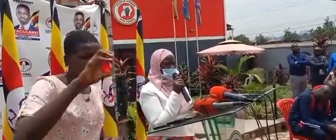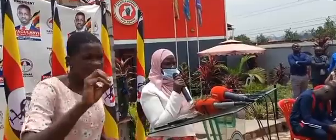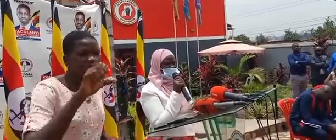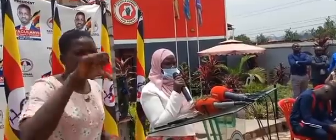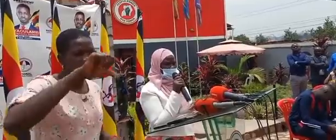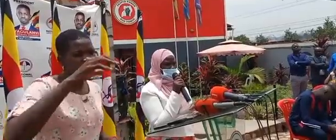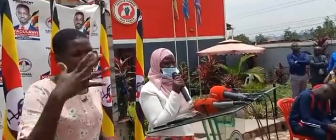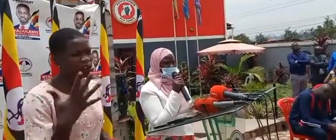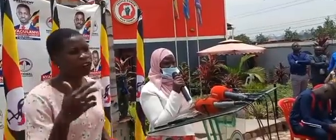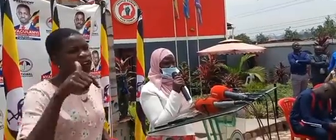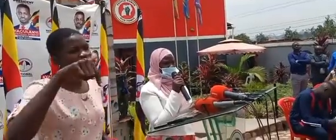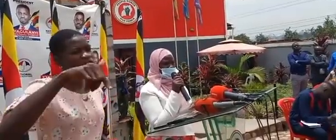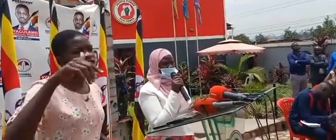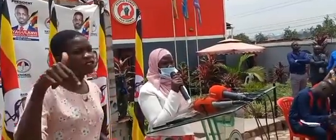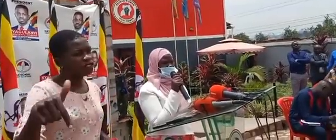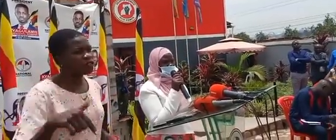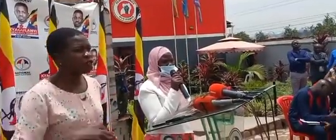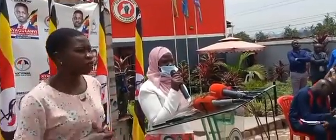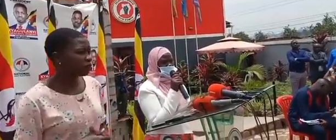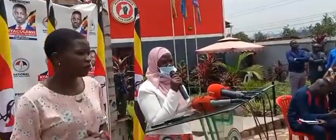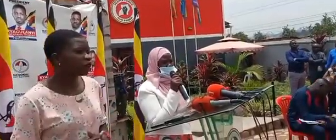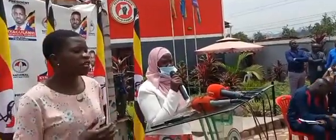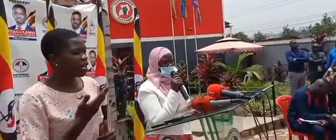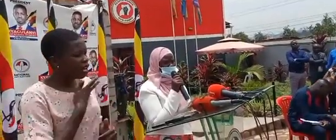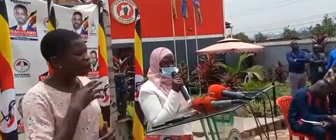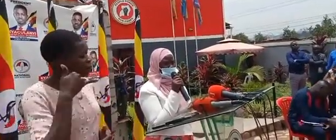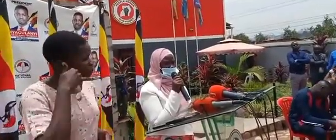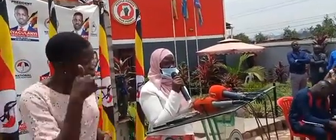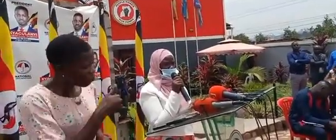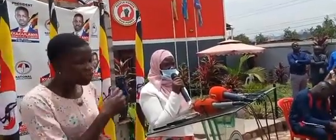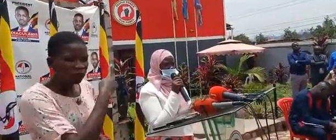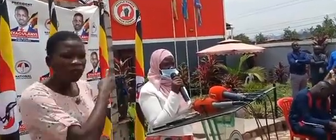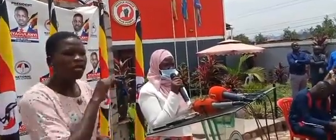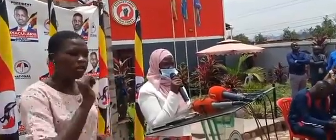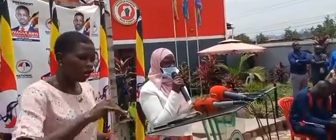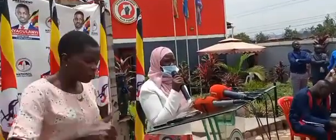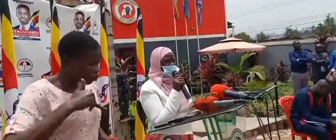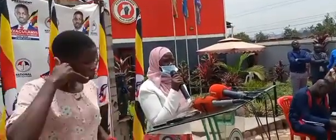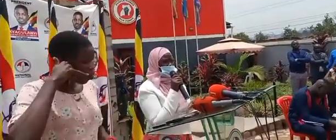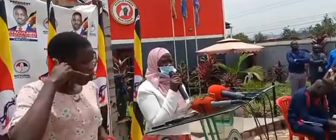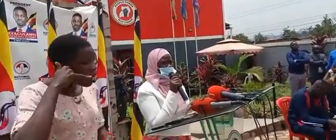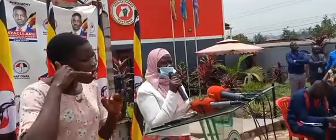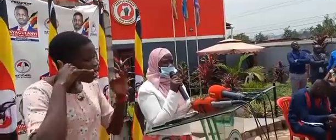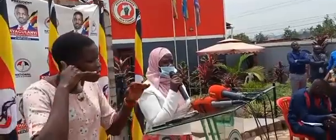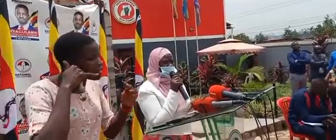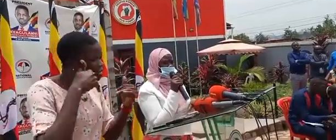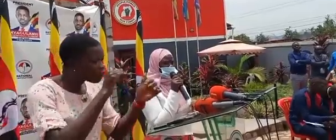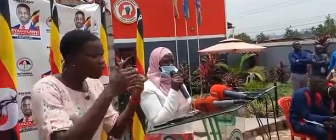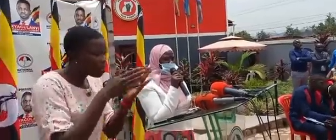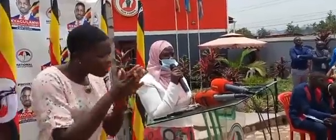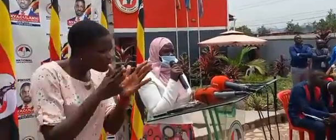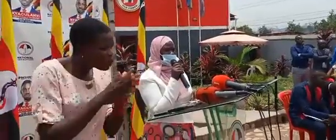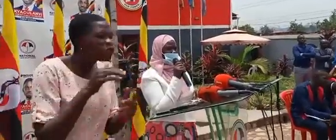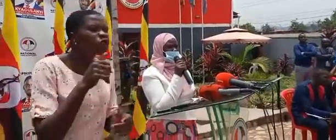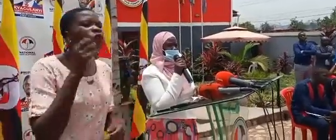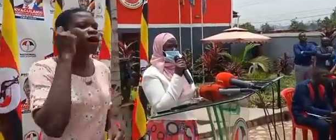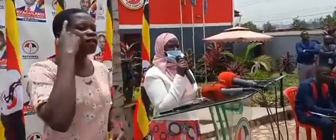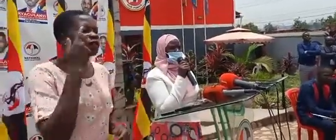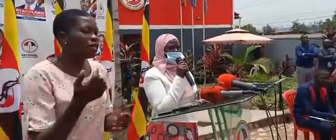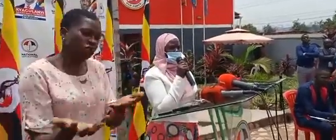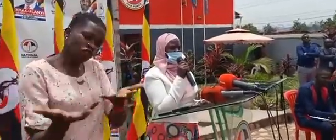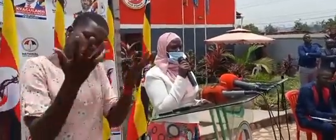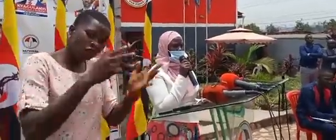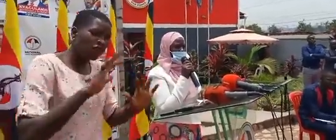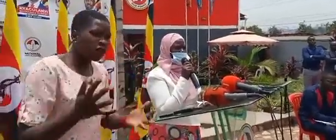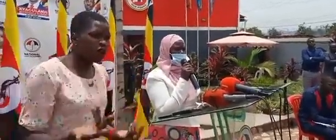0200-9095-77. You have an officer that sits at that desk that will be collecting that information and giving information. Banafe, tubasaba.